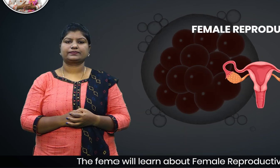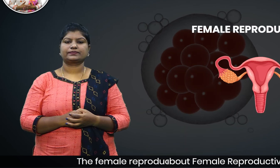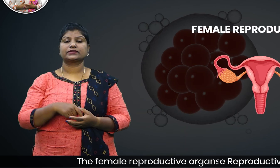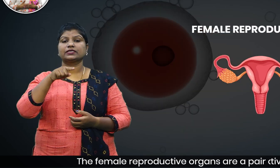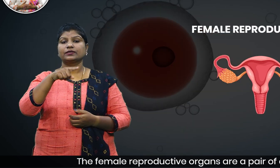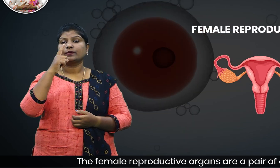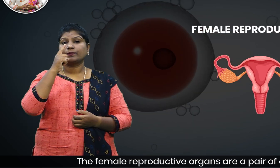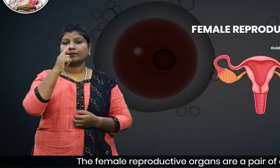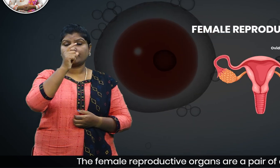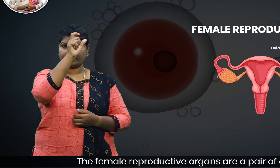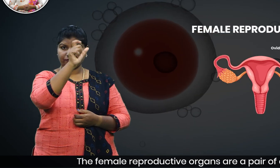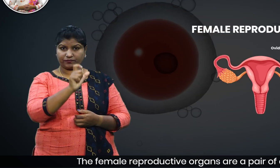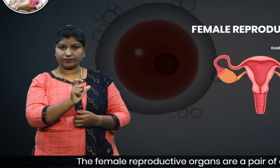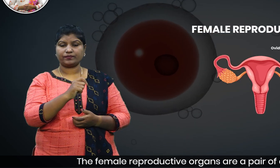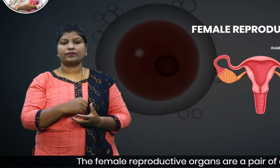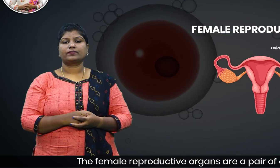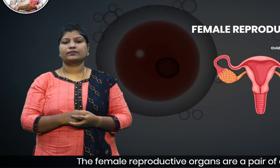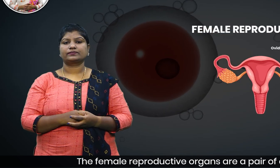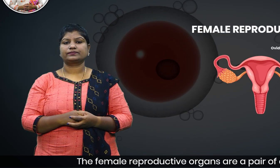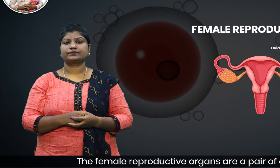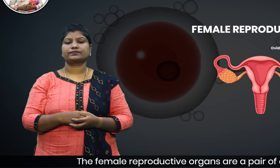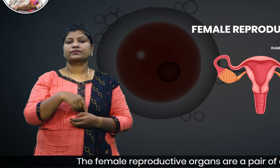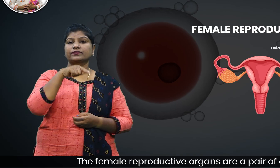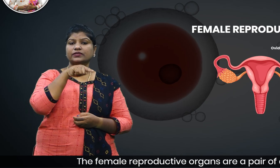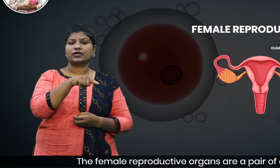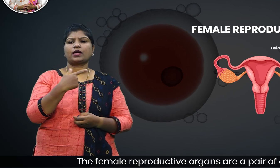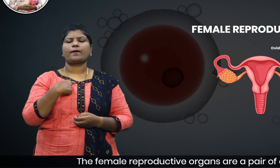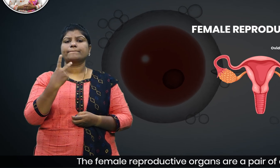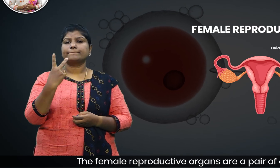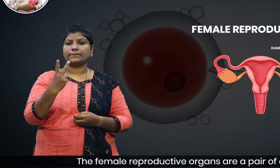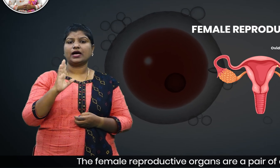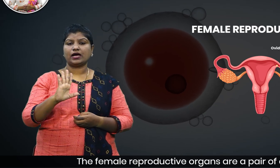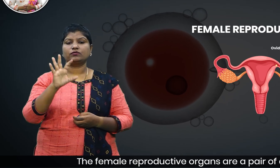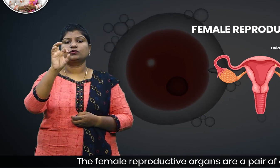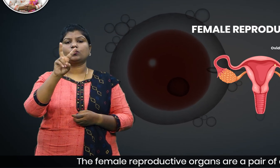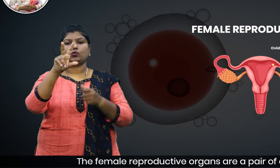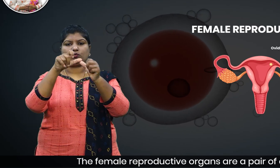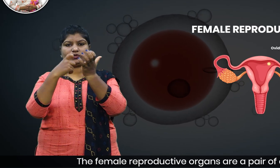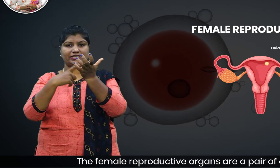The female reproductive organs are a pair of ovaries,